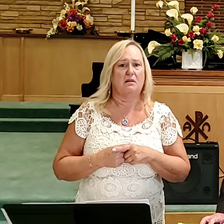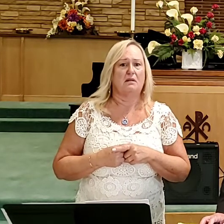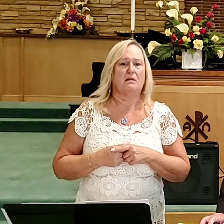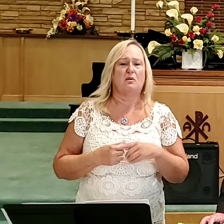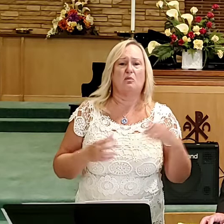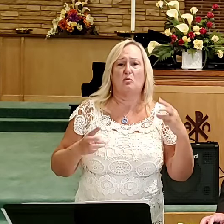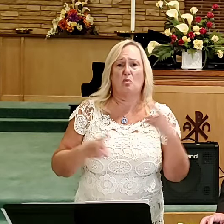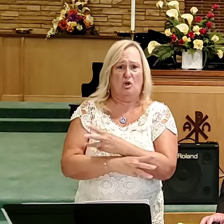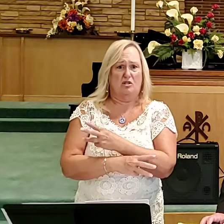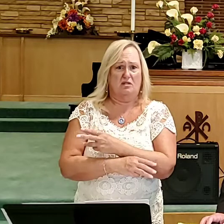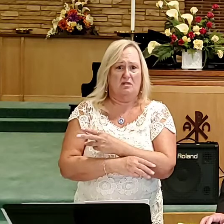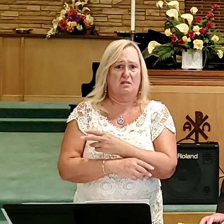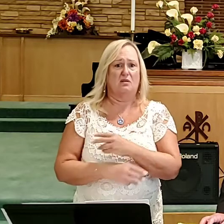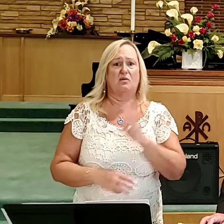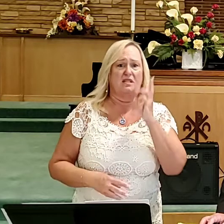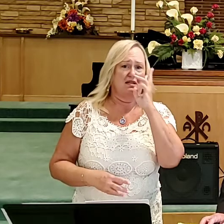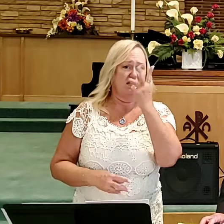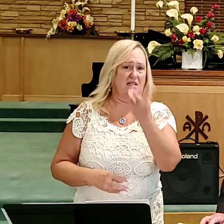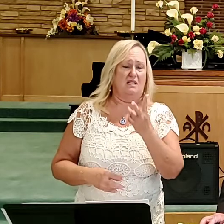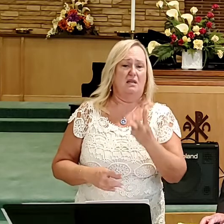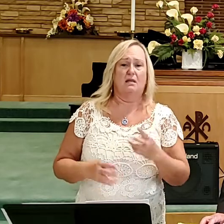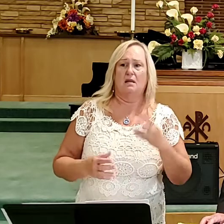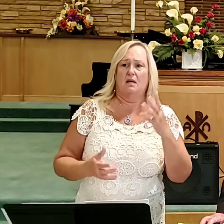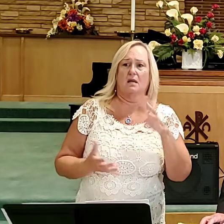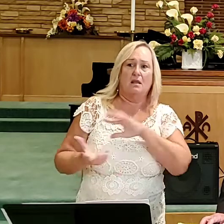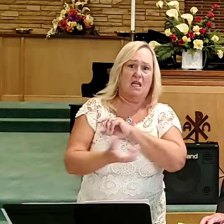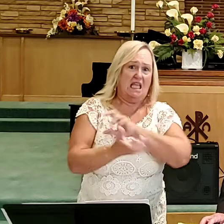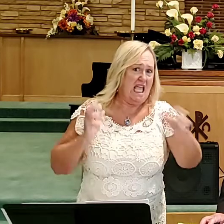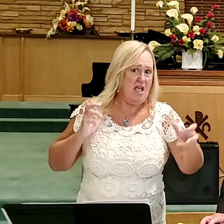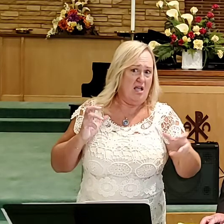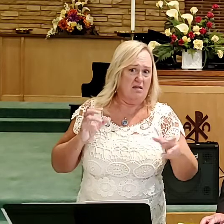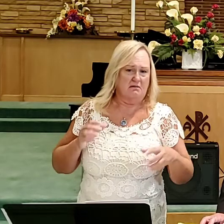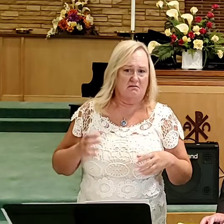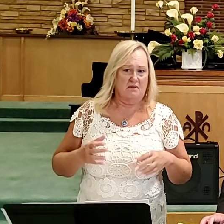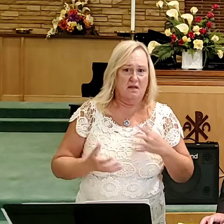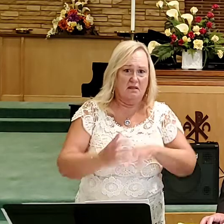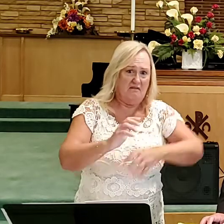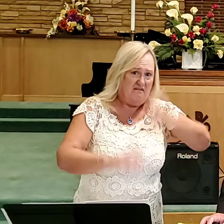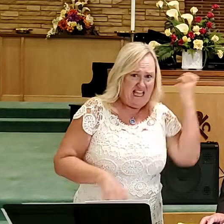Even worse, we see the chaos, the violence,